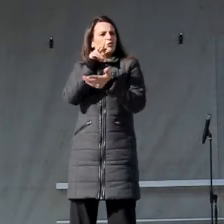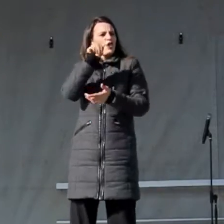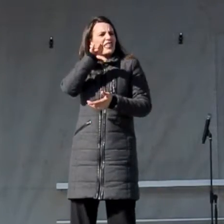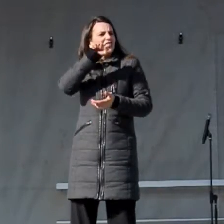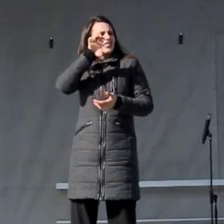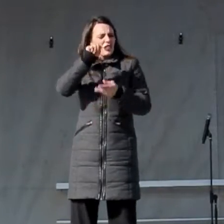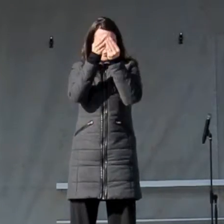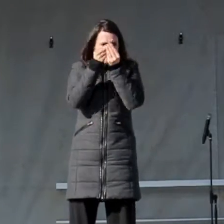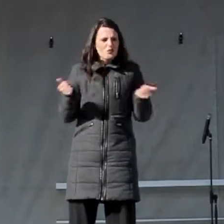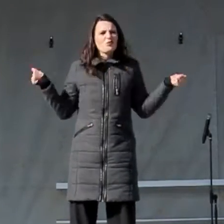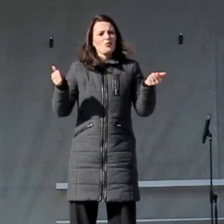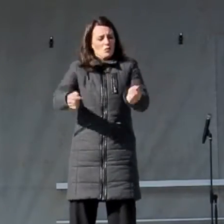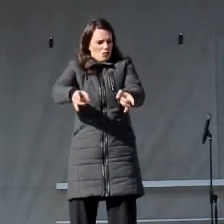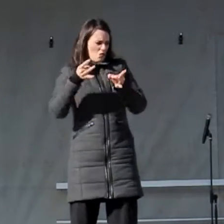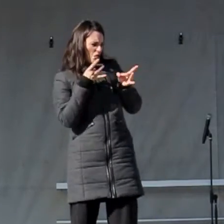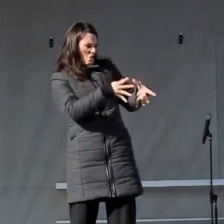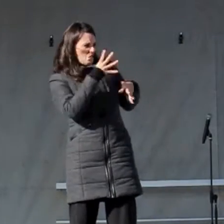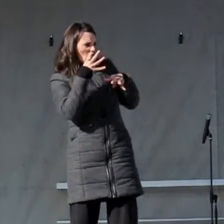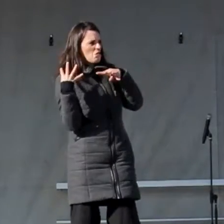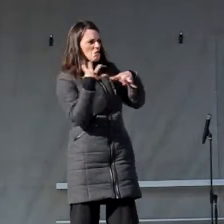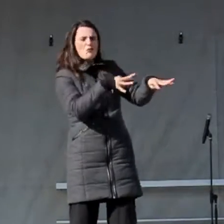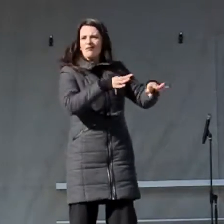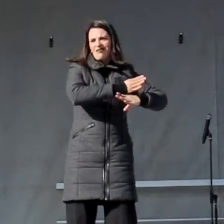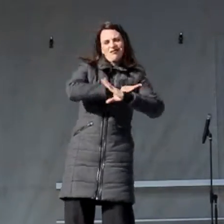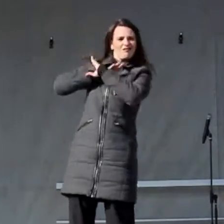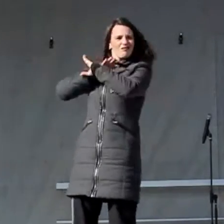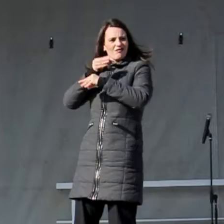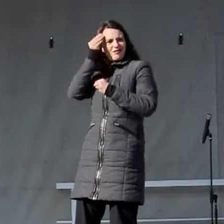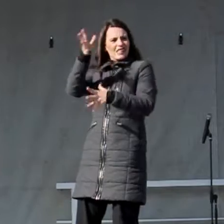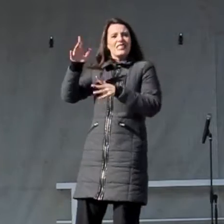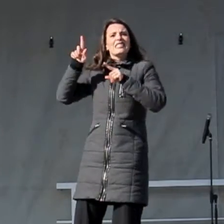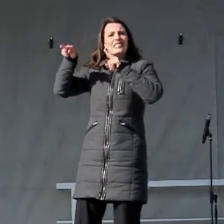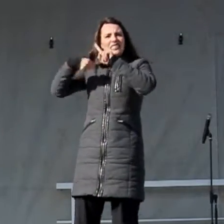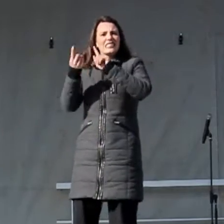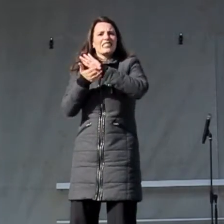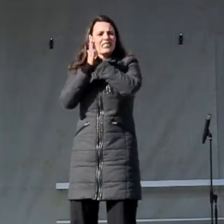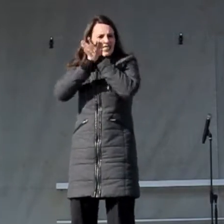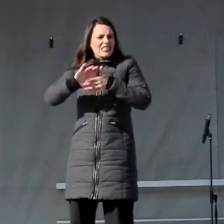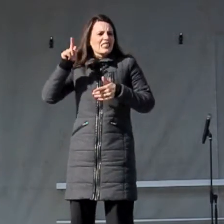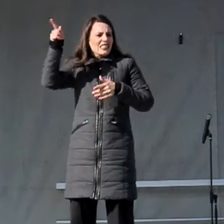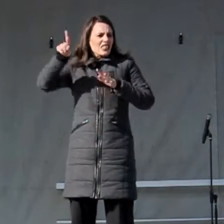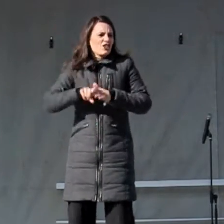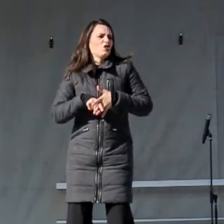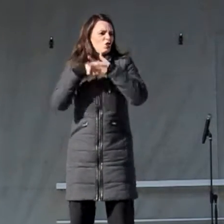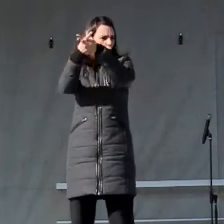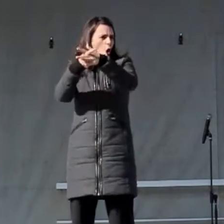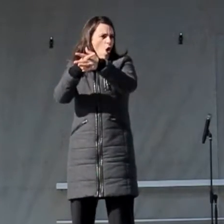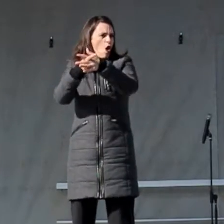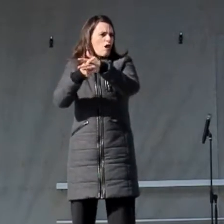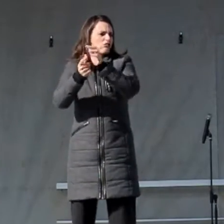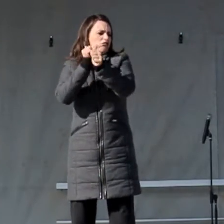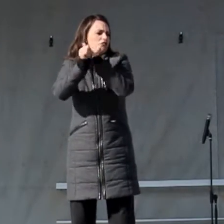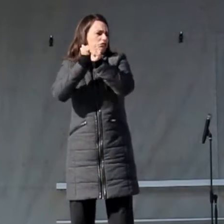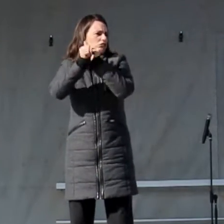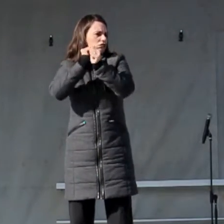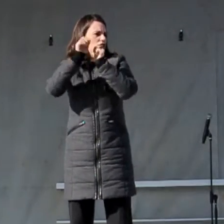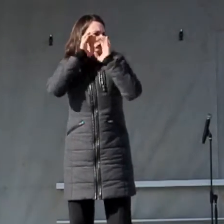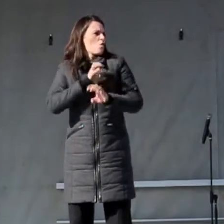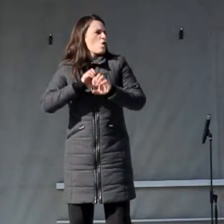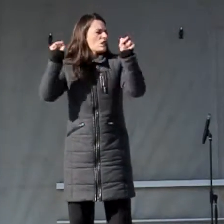all the hatred that seems to have been coming out since his campaign started. It has to